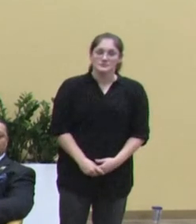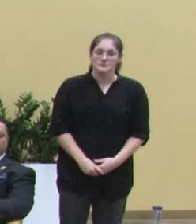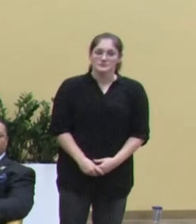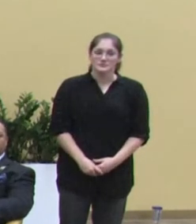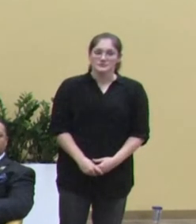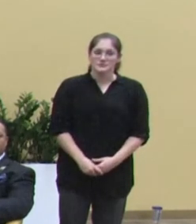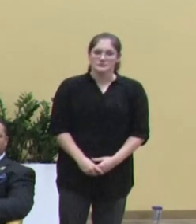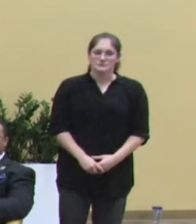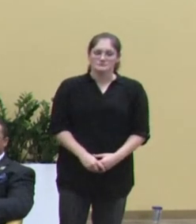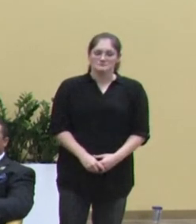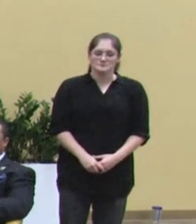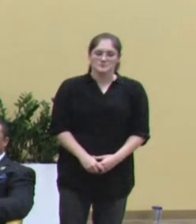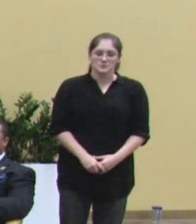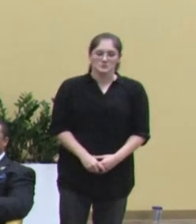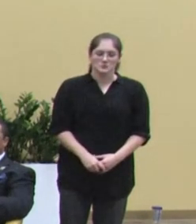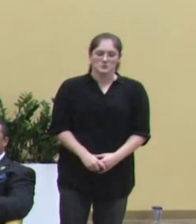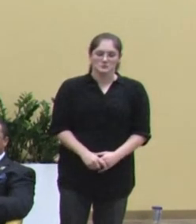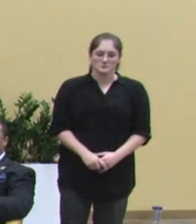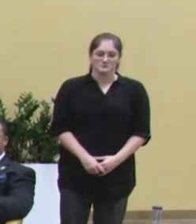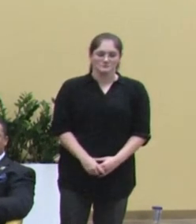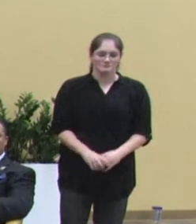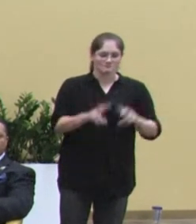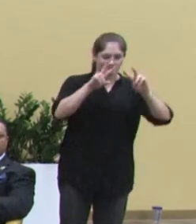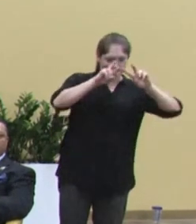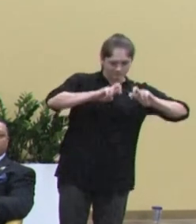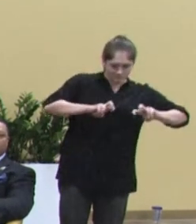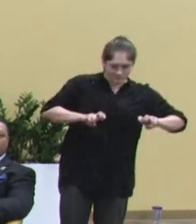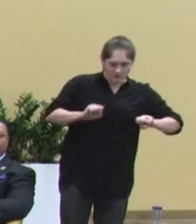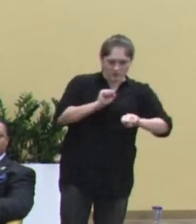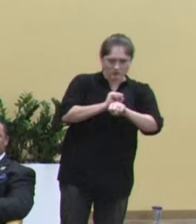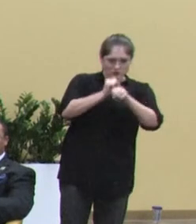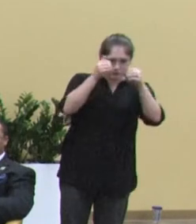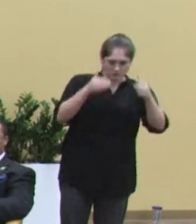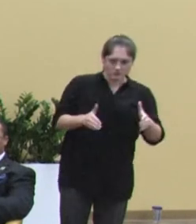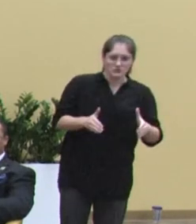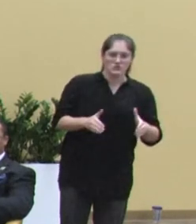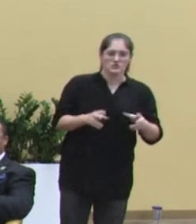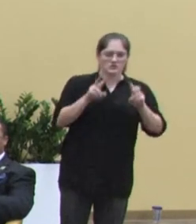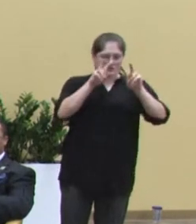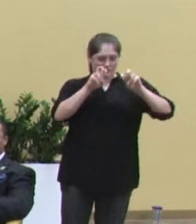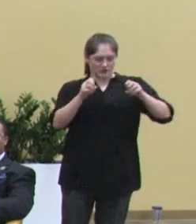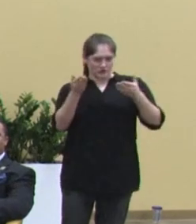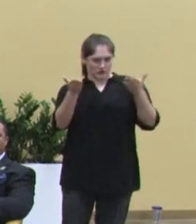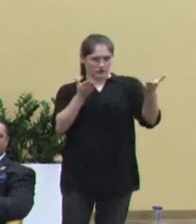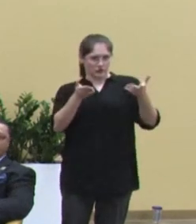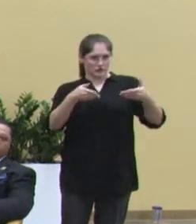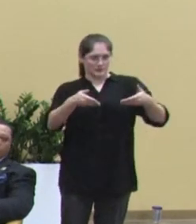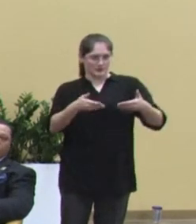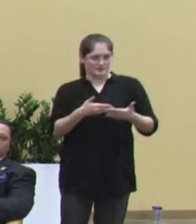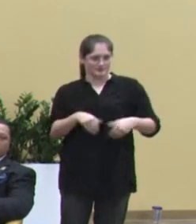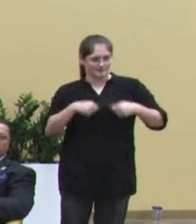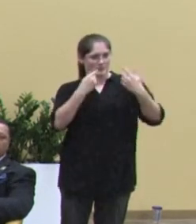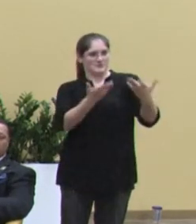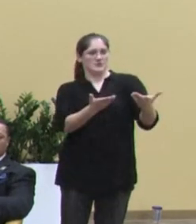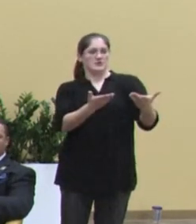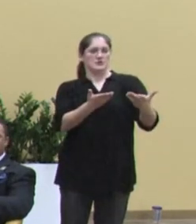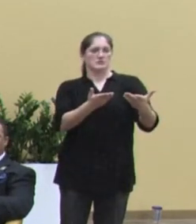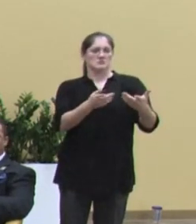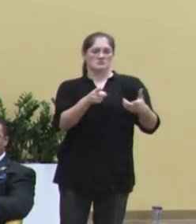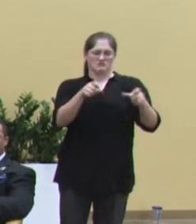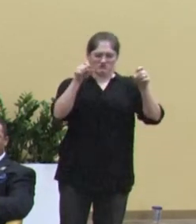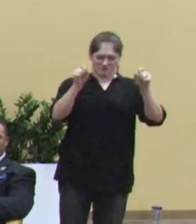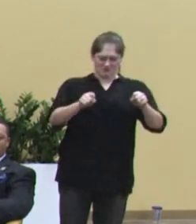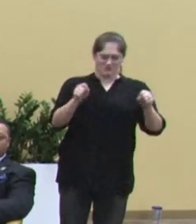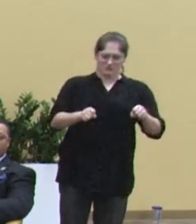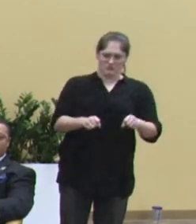look at employers and also look at the service providers and say, you know what, these folks are capable,